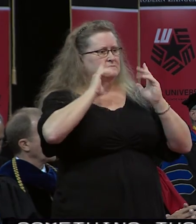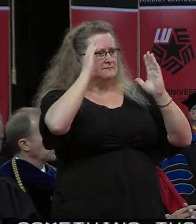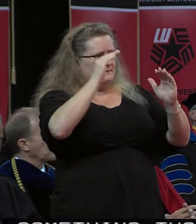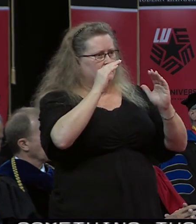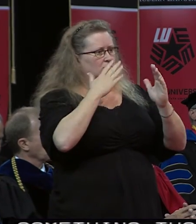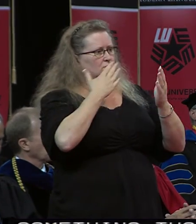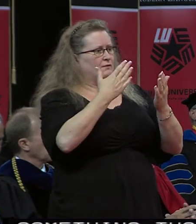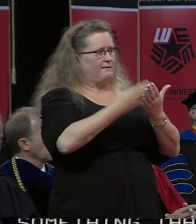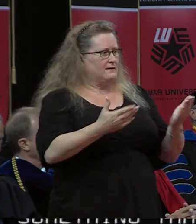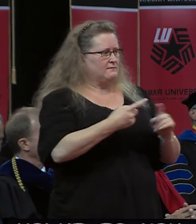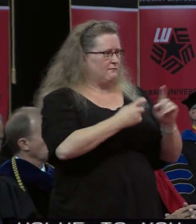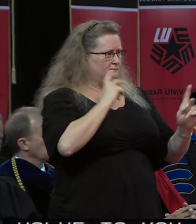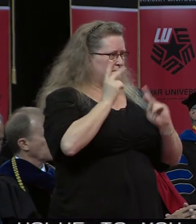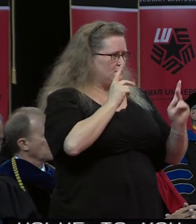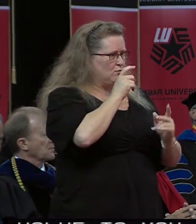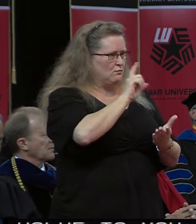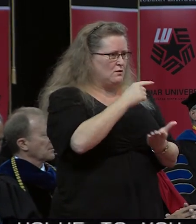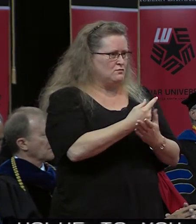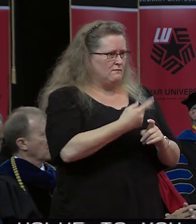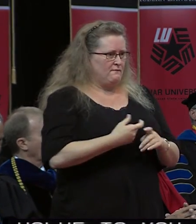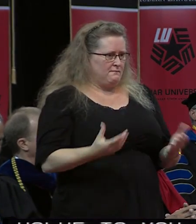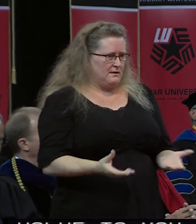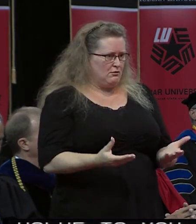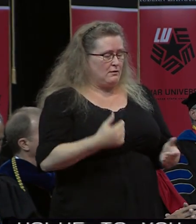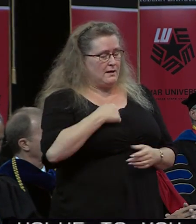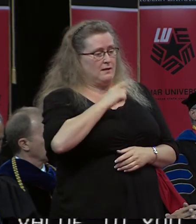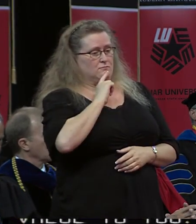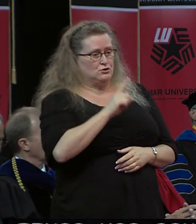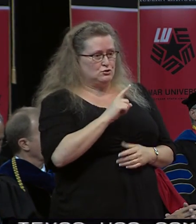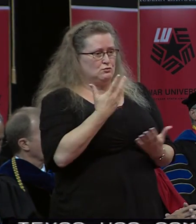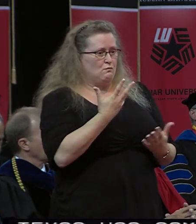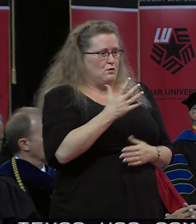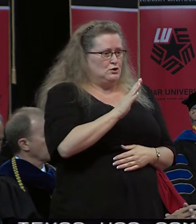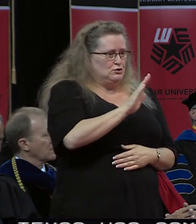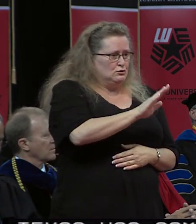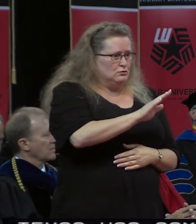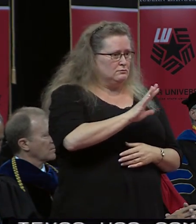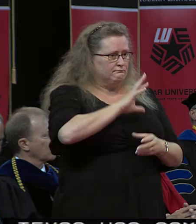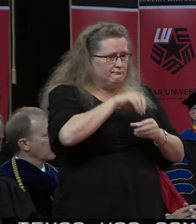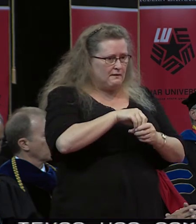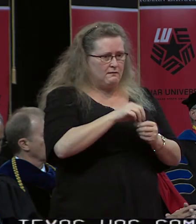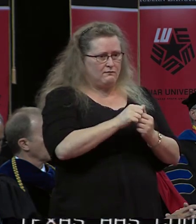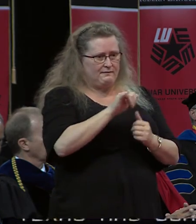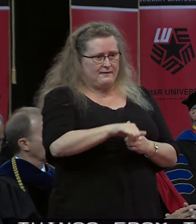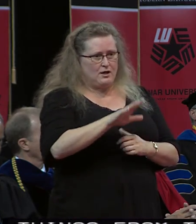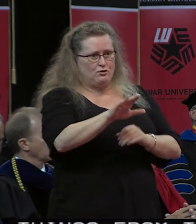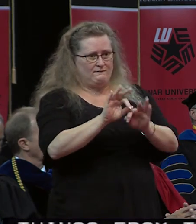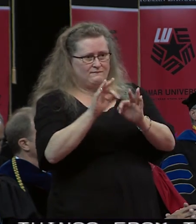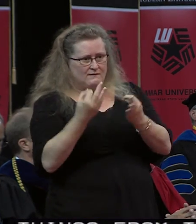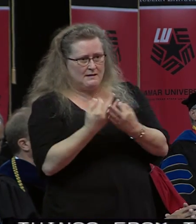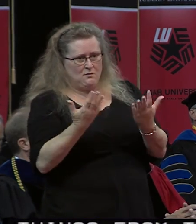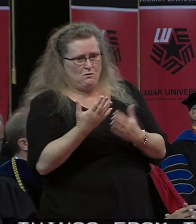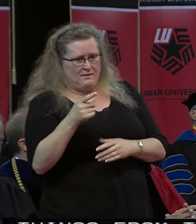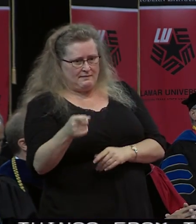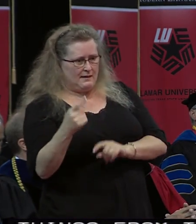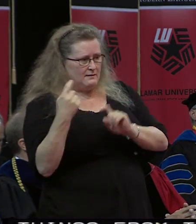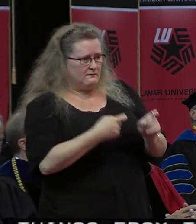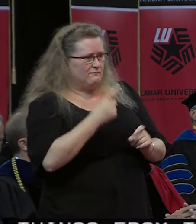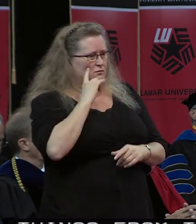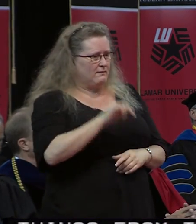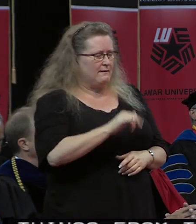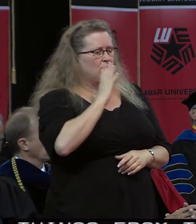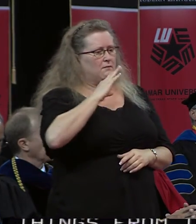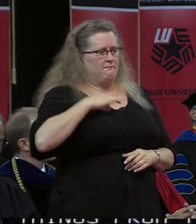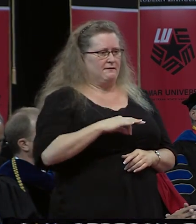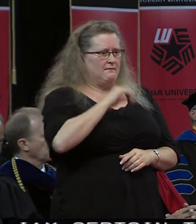this institution. And I'm certain that the investment that you have made, your family has made, will benefit not just you, it'll